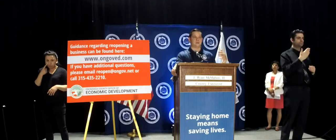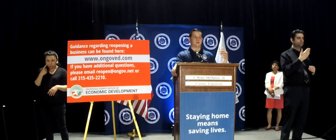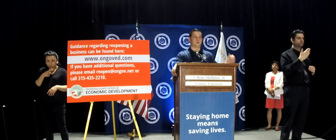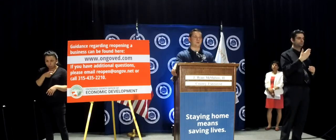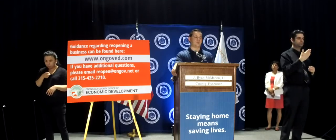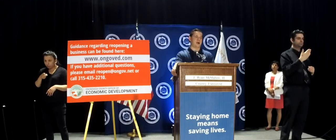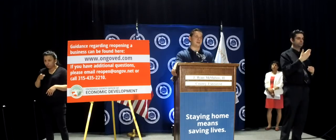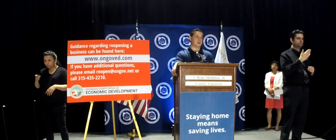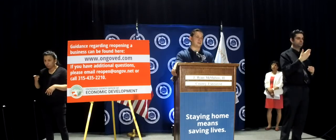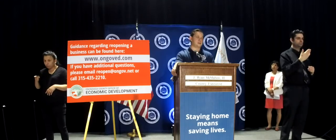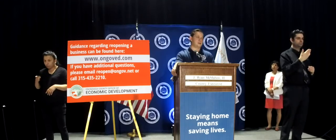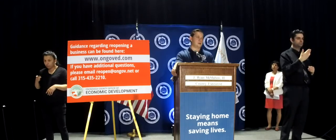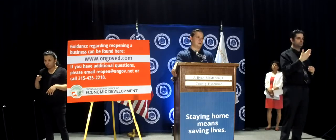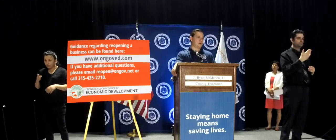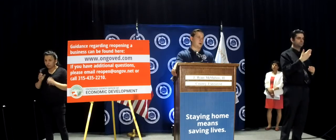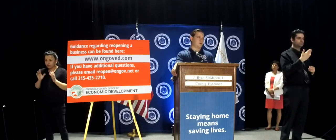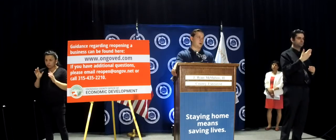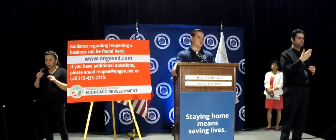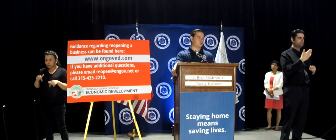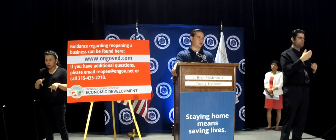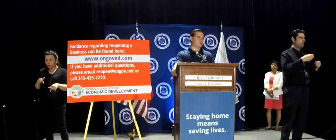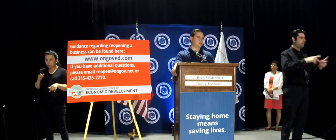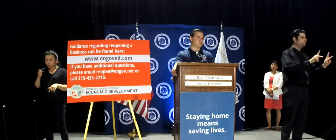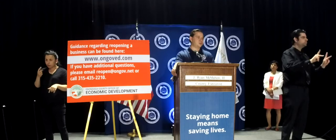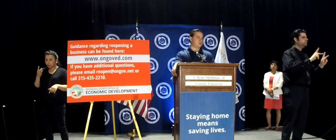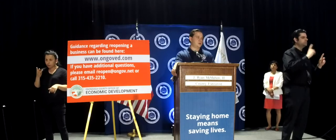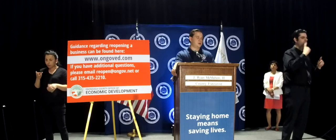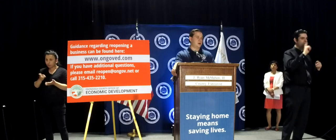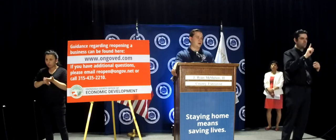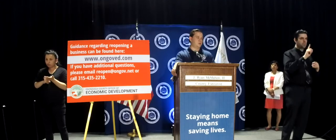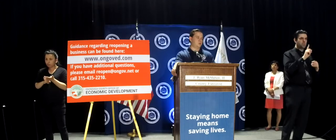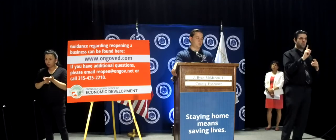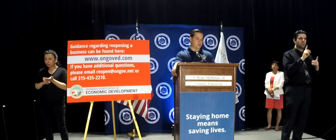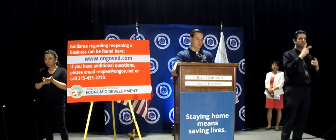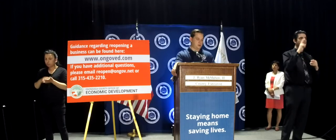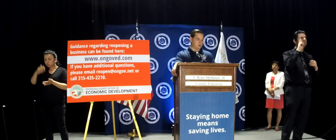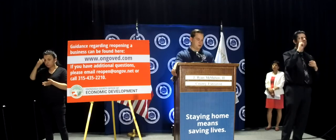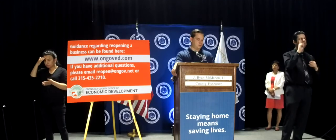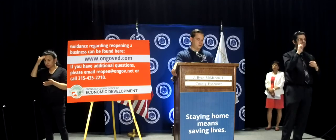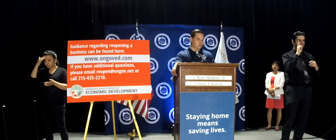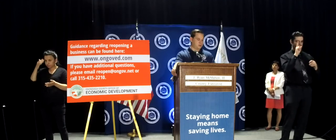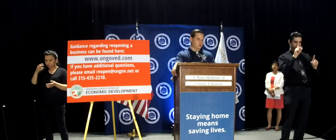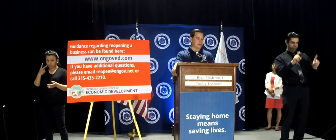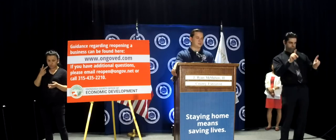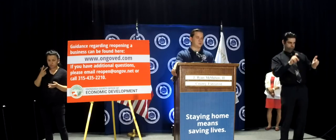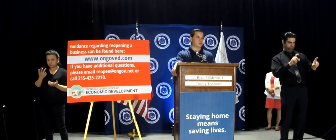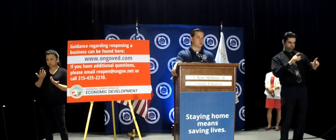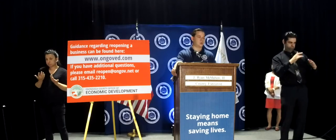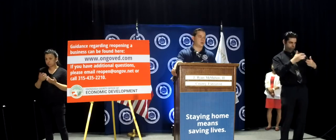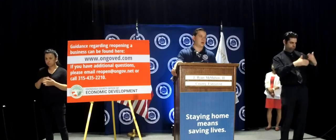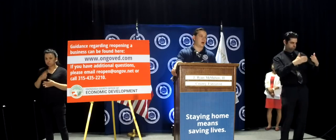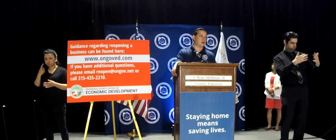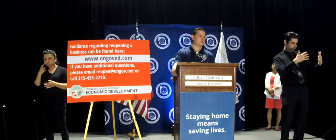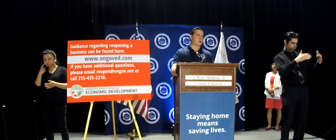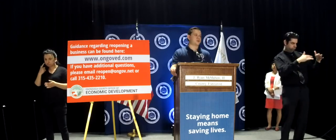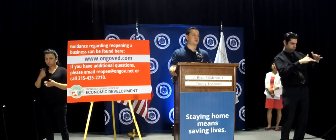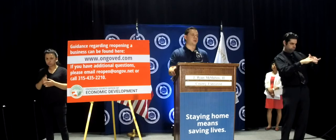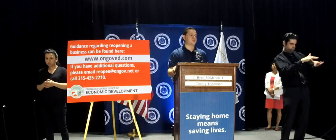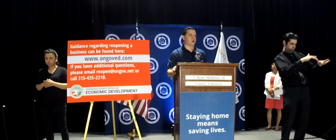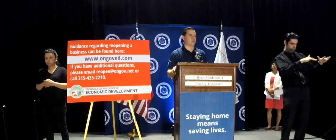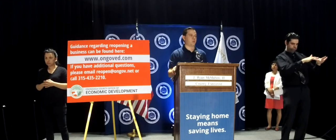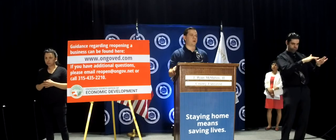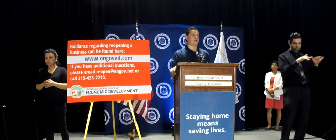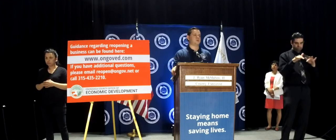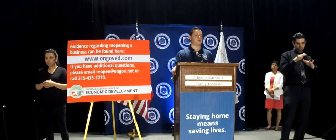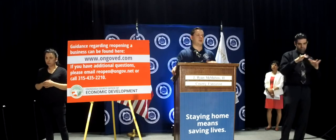back into this process. Registrations will be certainly at the zoo. These